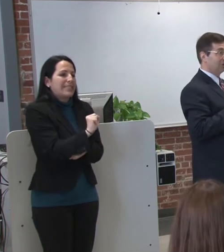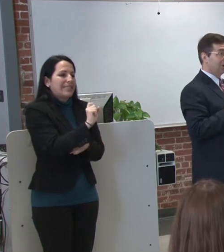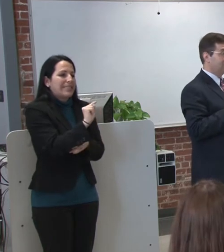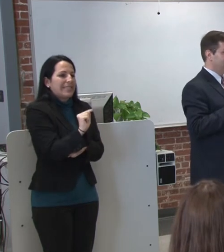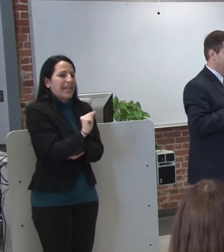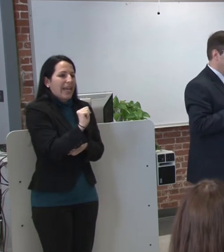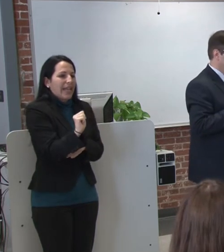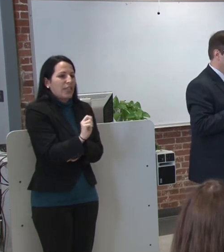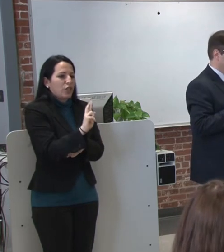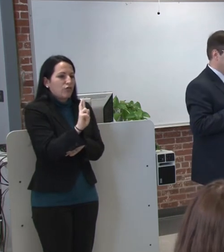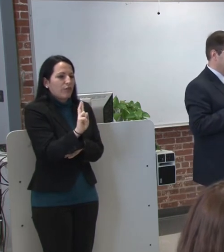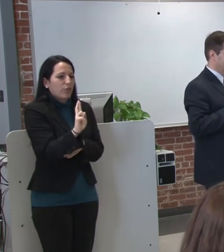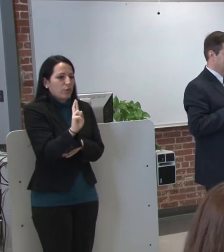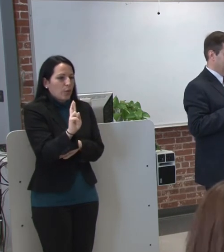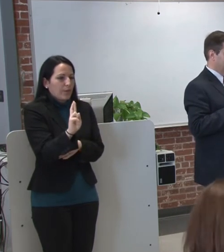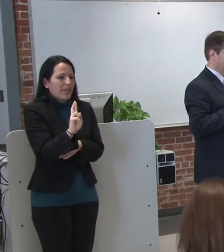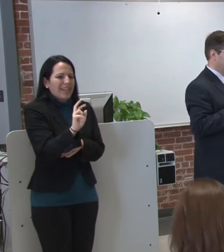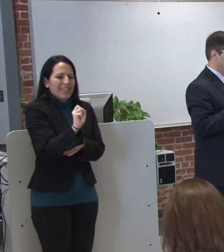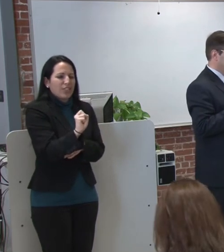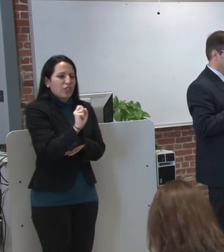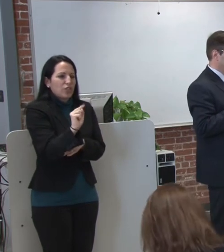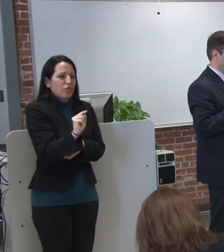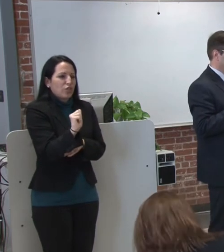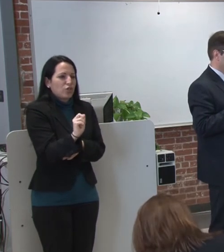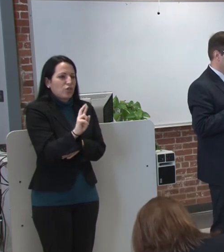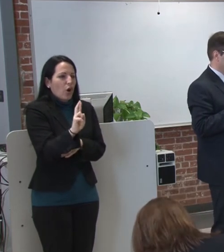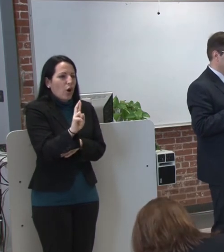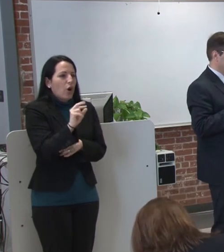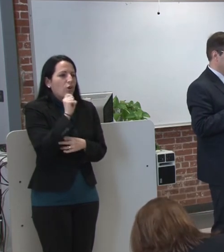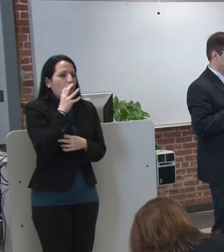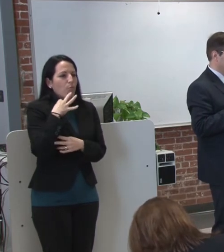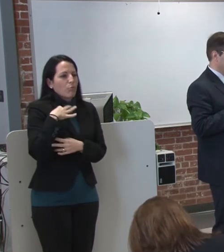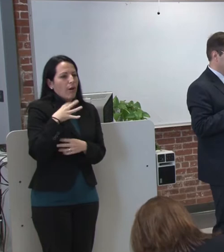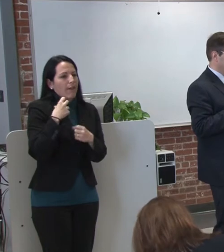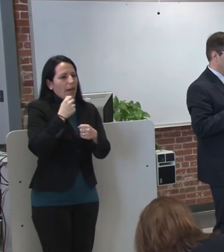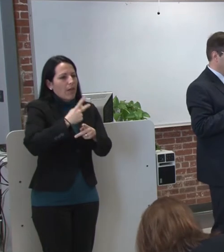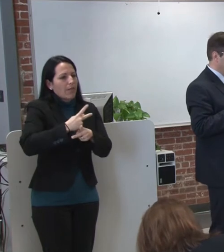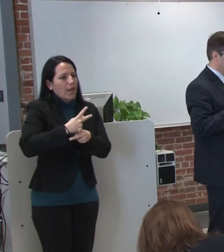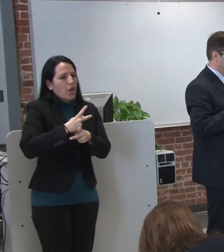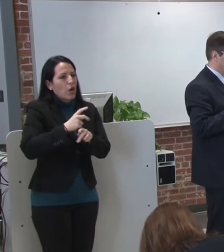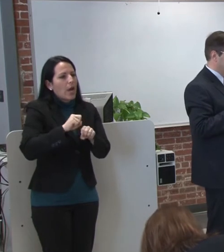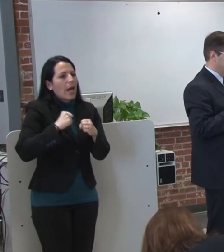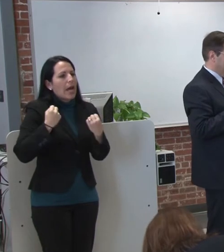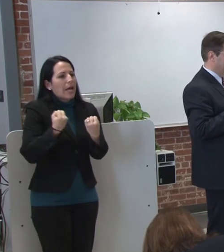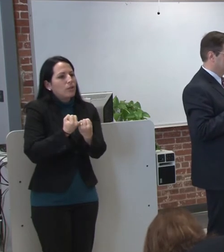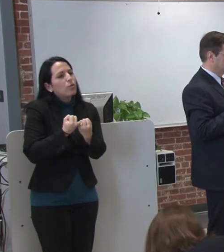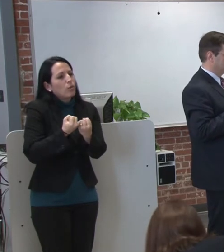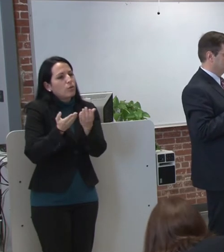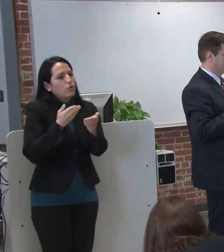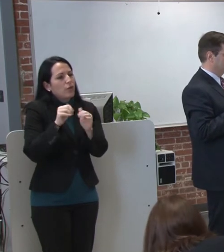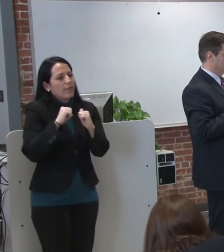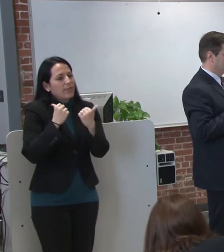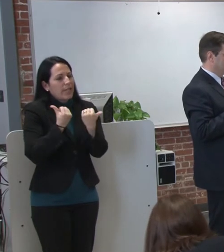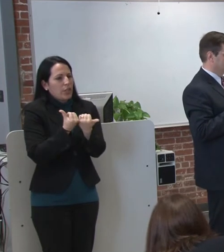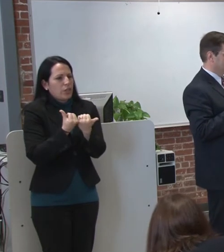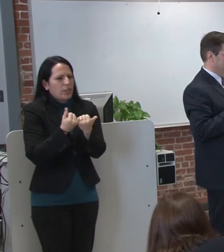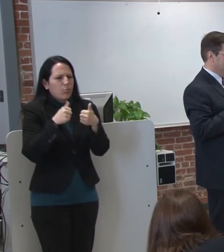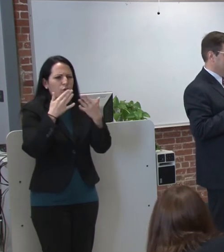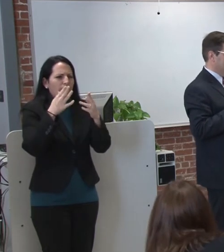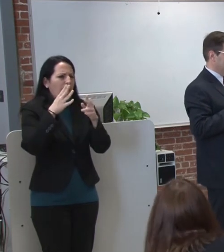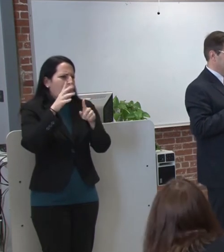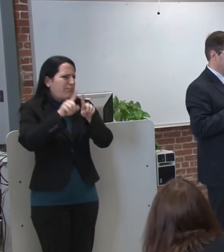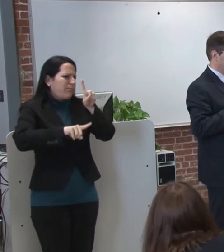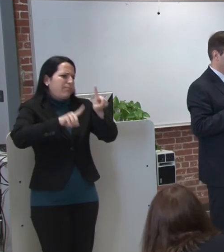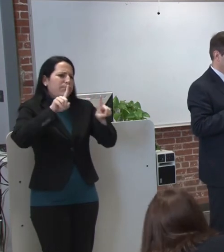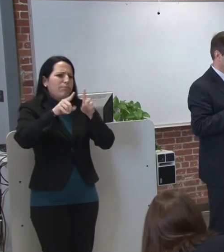city as STAR. STAR is a nonprofit healthcare and social service agency that provides a wide range of mental health and substance abuse treatment